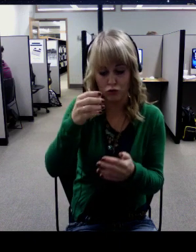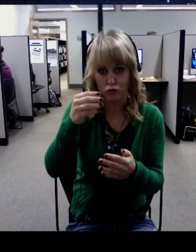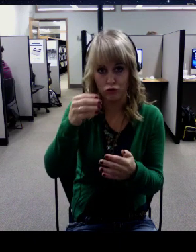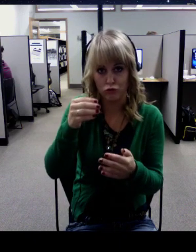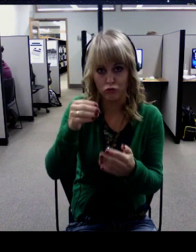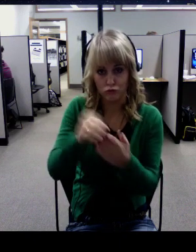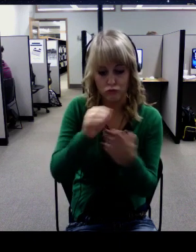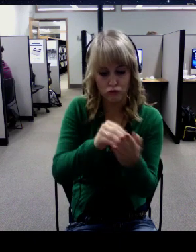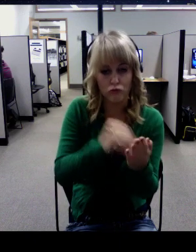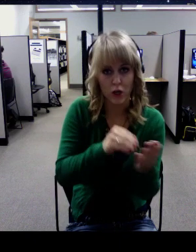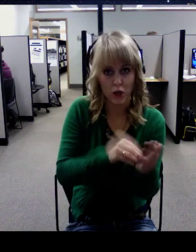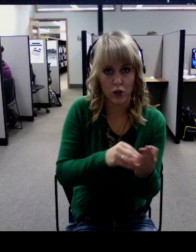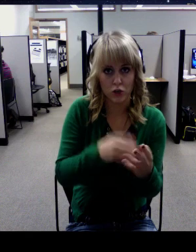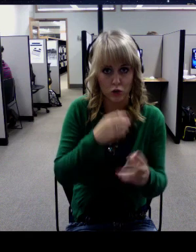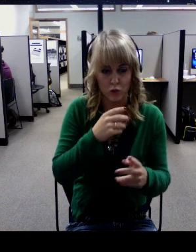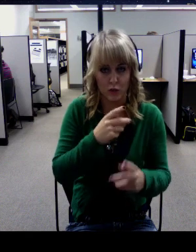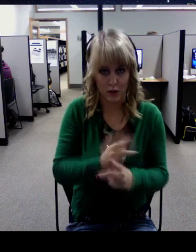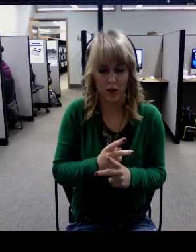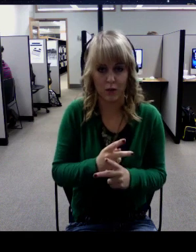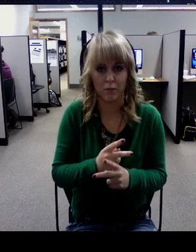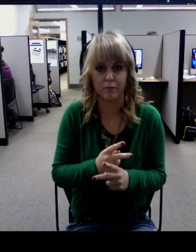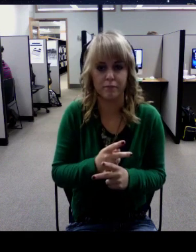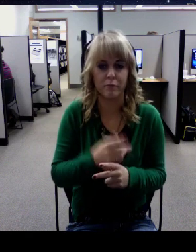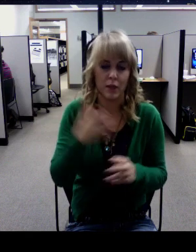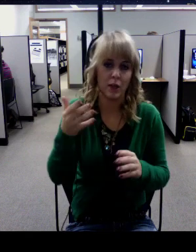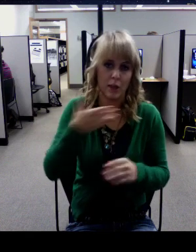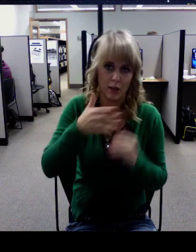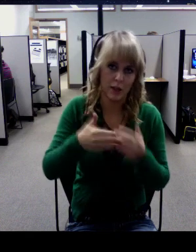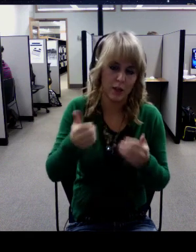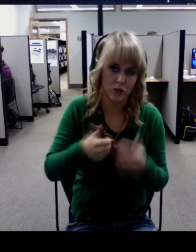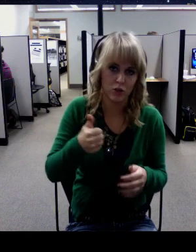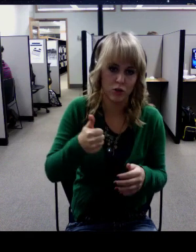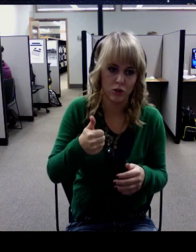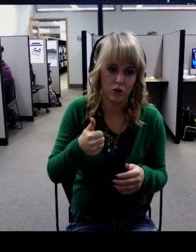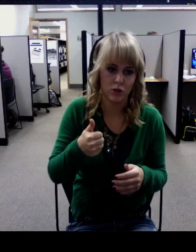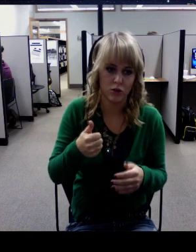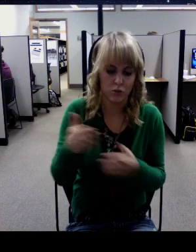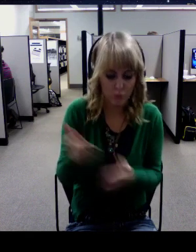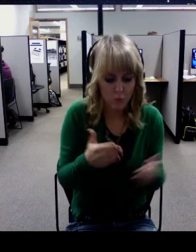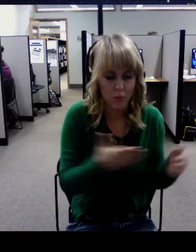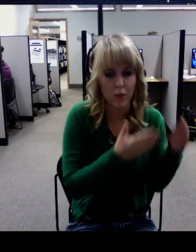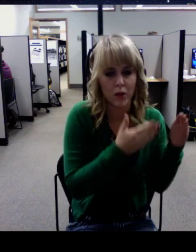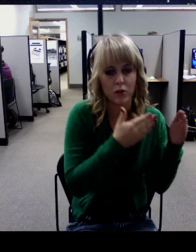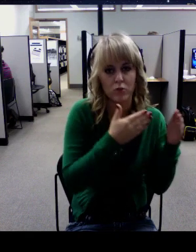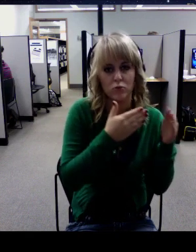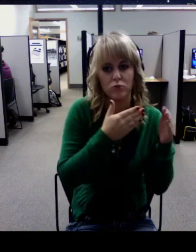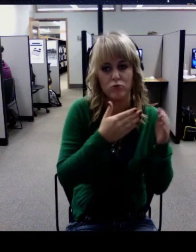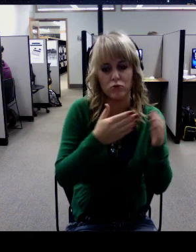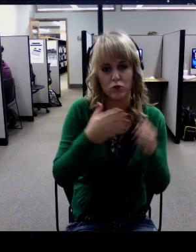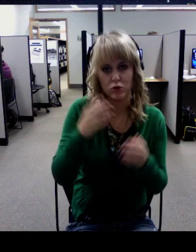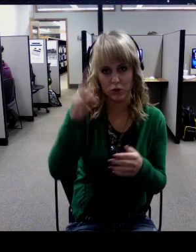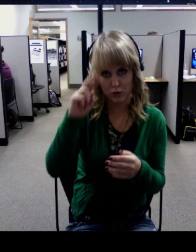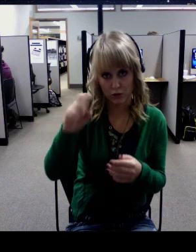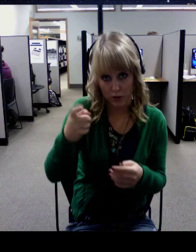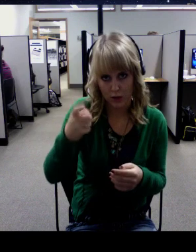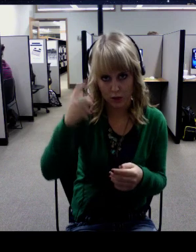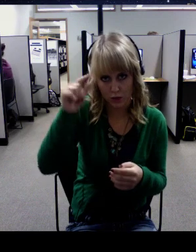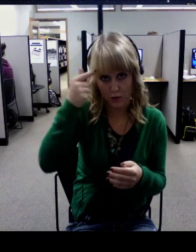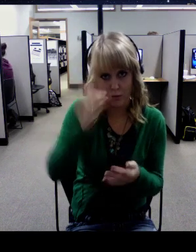the easier it's going to be to prepare the return. Especially if you have somebody else prepare it, you want to give it to